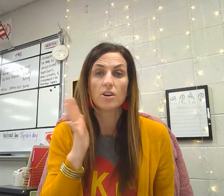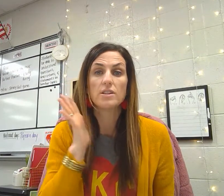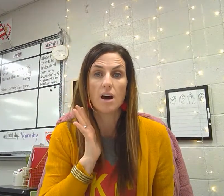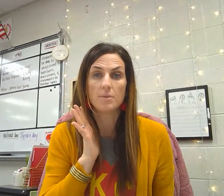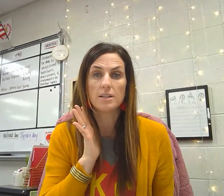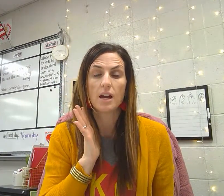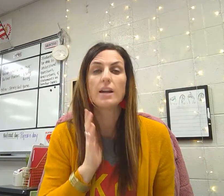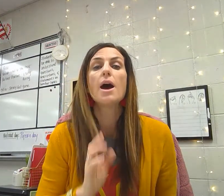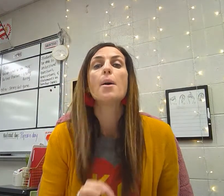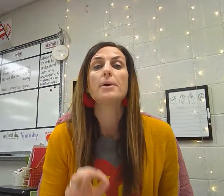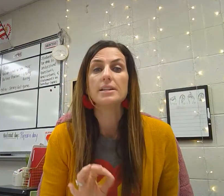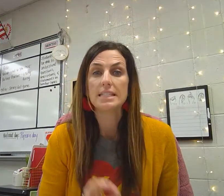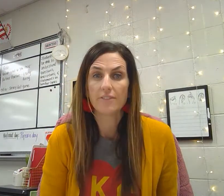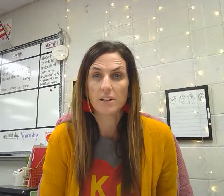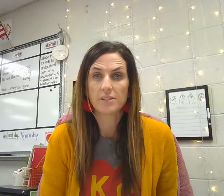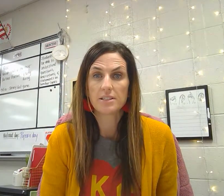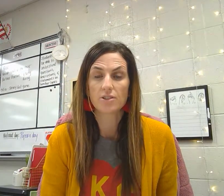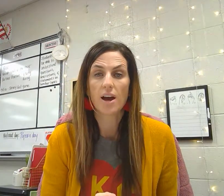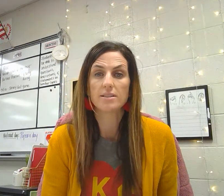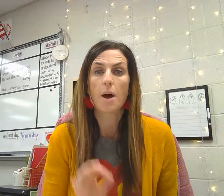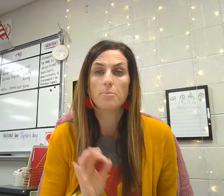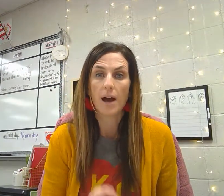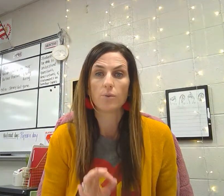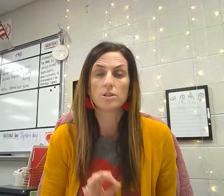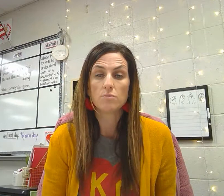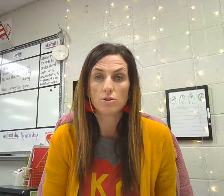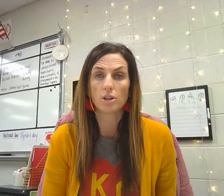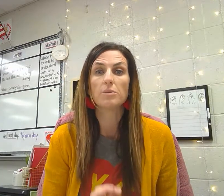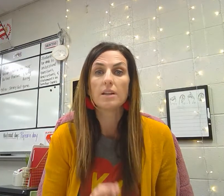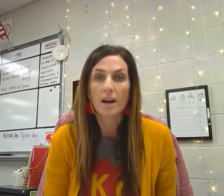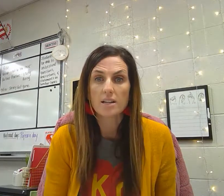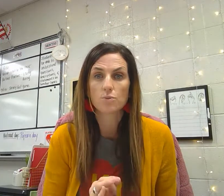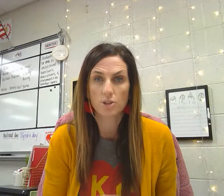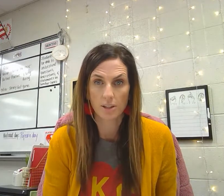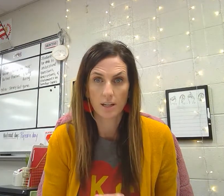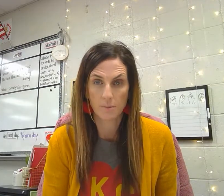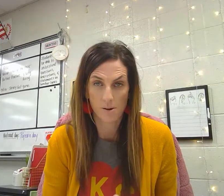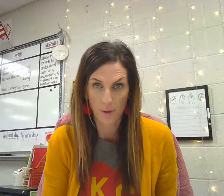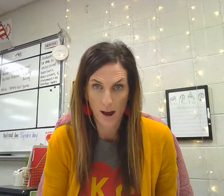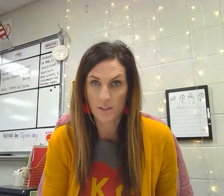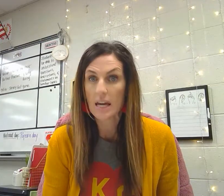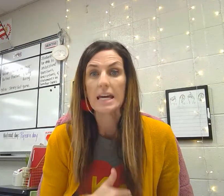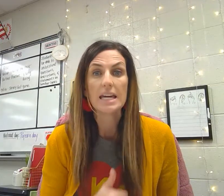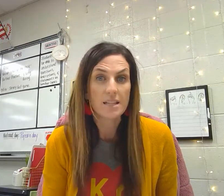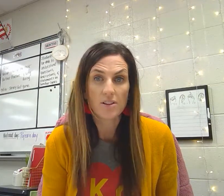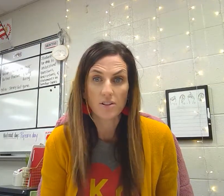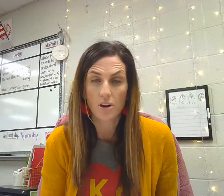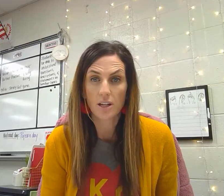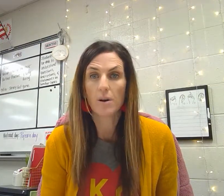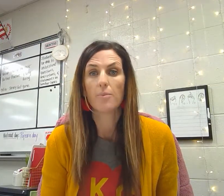on the dominant side, but it definitely still has a backwards motion because we're talking about past. Anything talking about